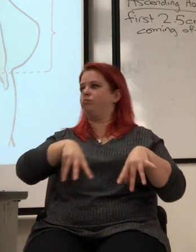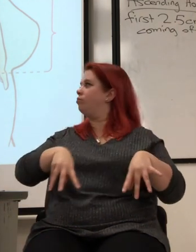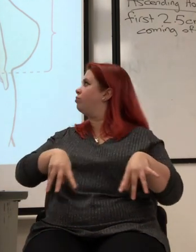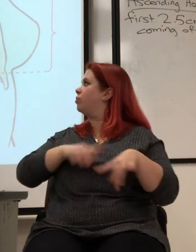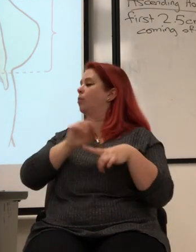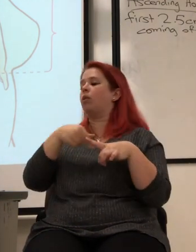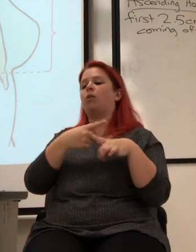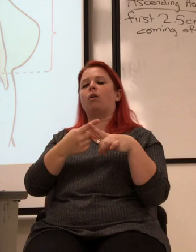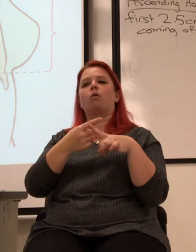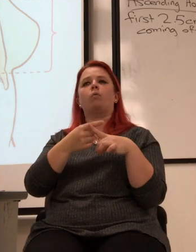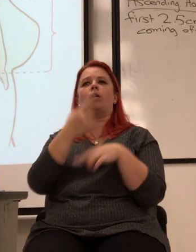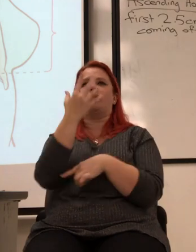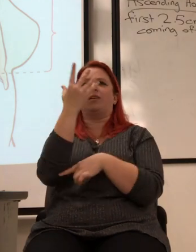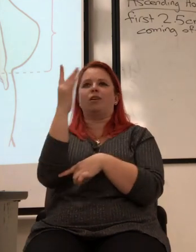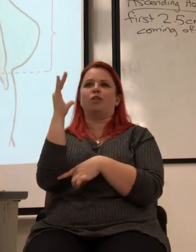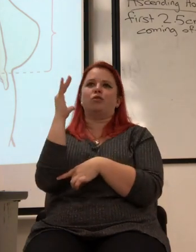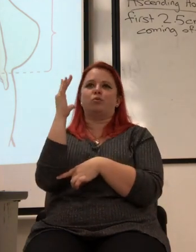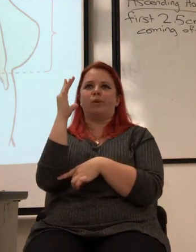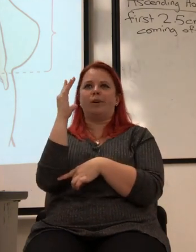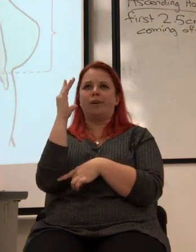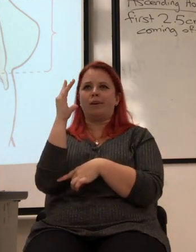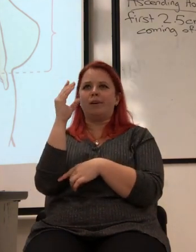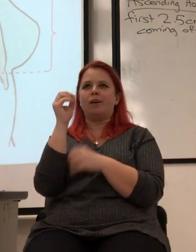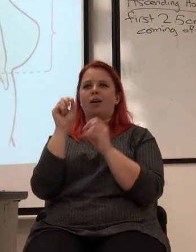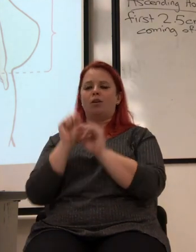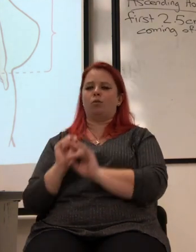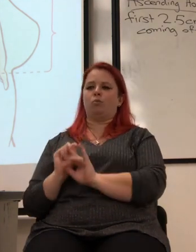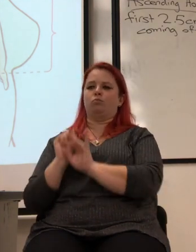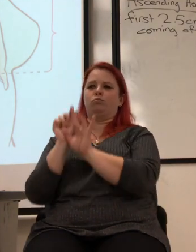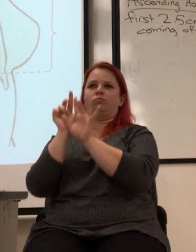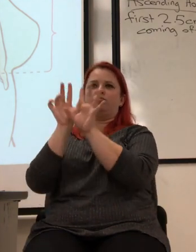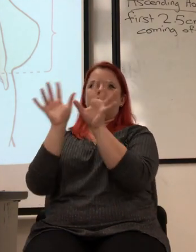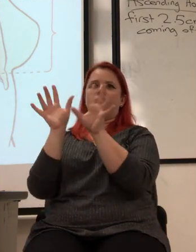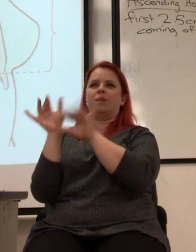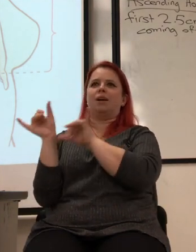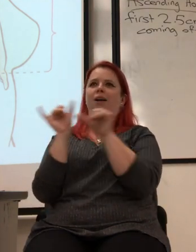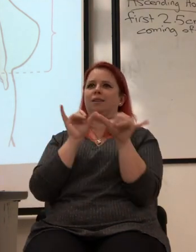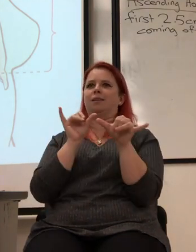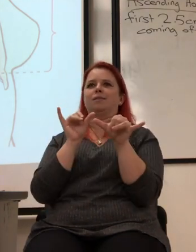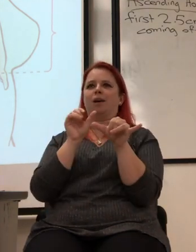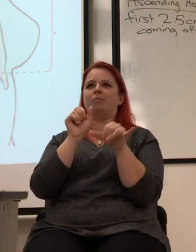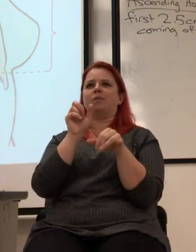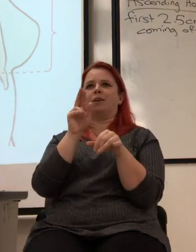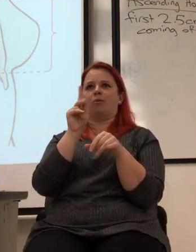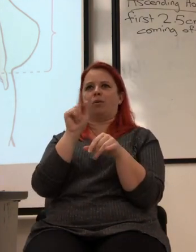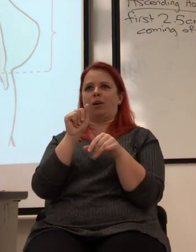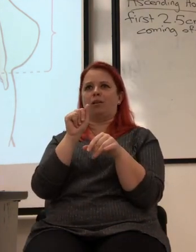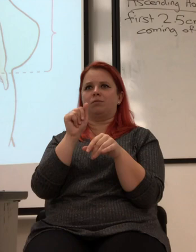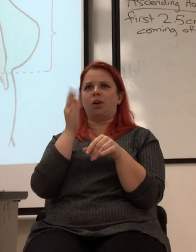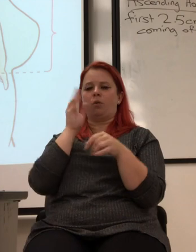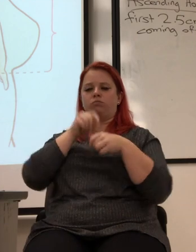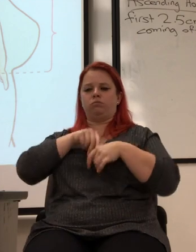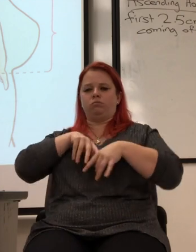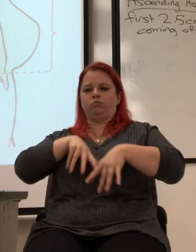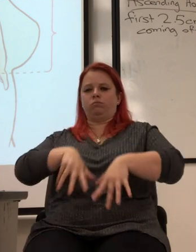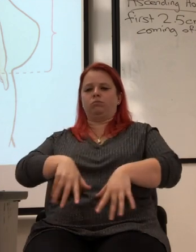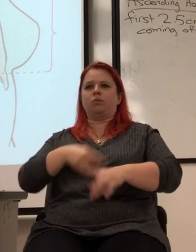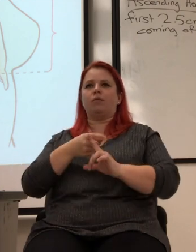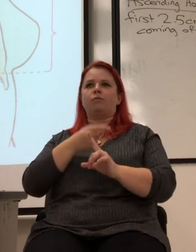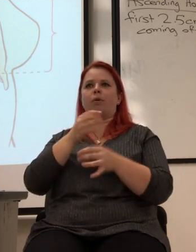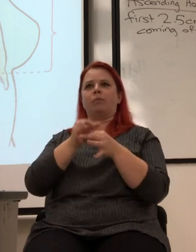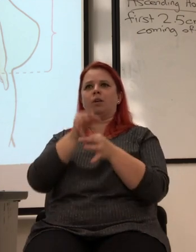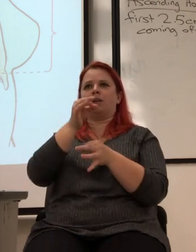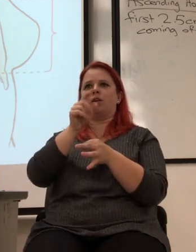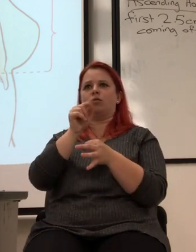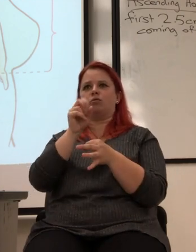when a tree trunk grows and gives off branches, it branches out, right, from the trunk.